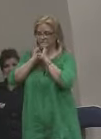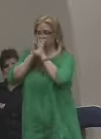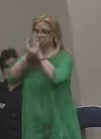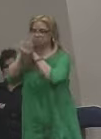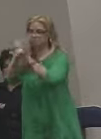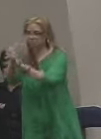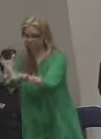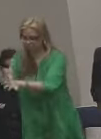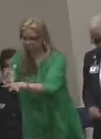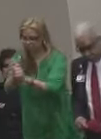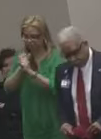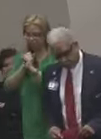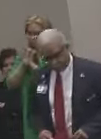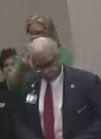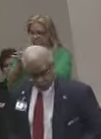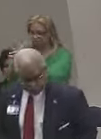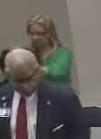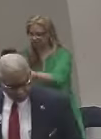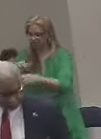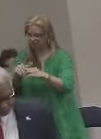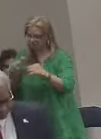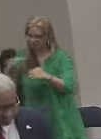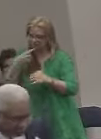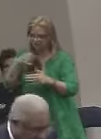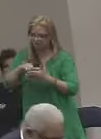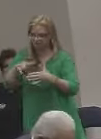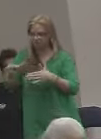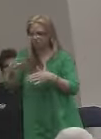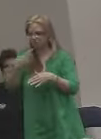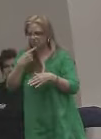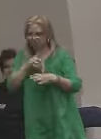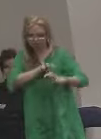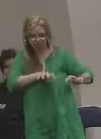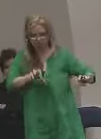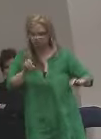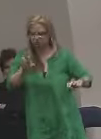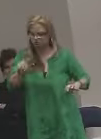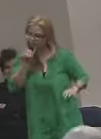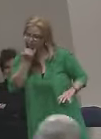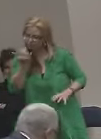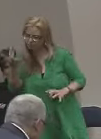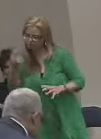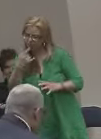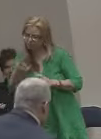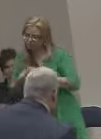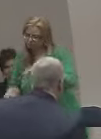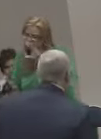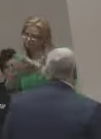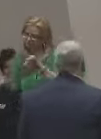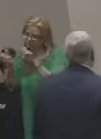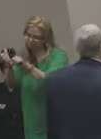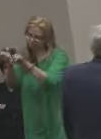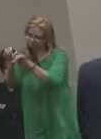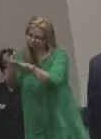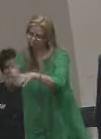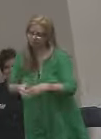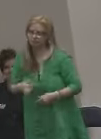I chewed him up one side and down the other. How can you say this? Are you saying this jury got it wrong? Why are you saying that?